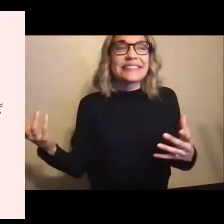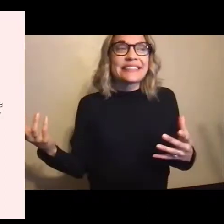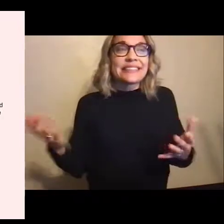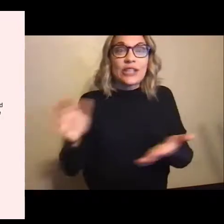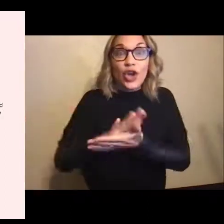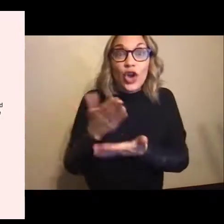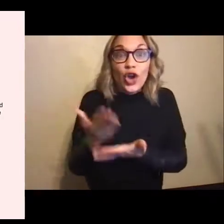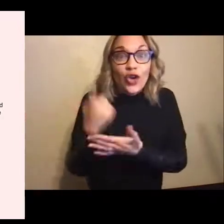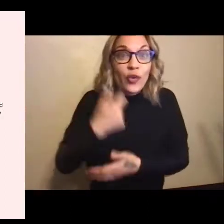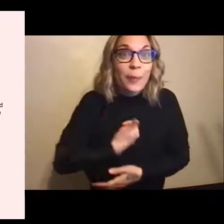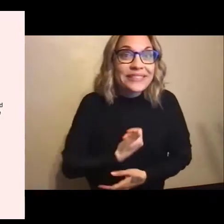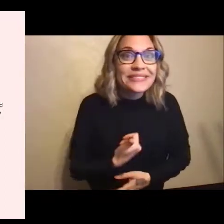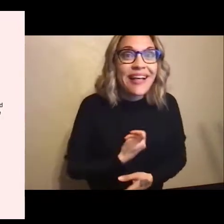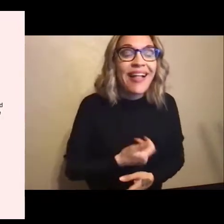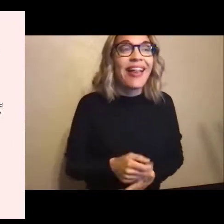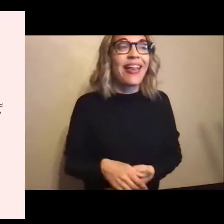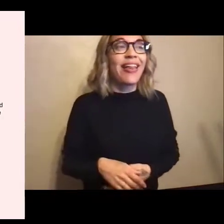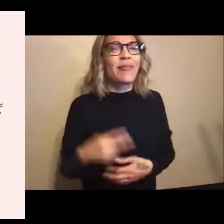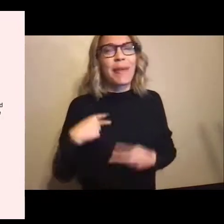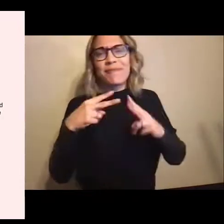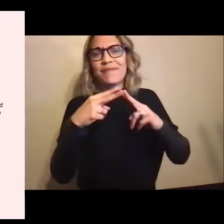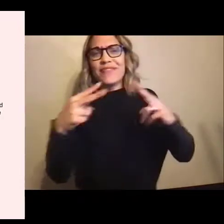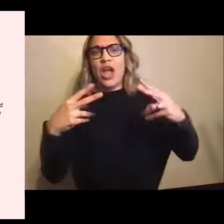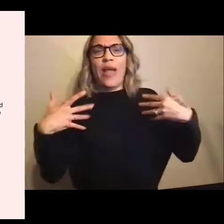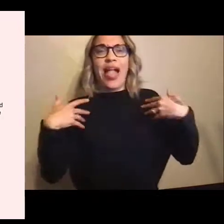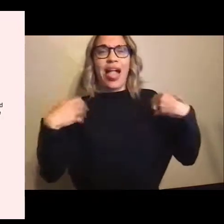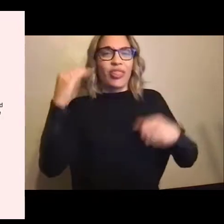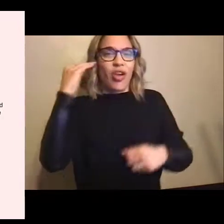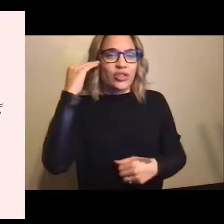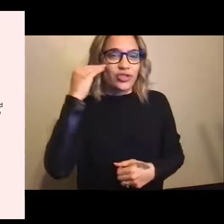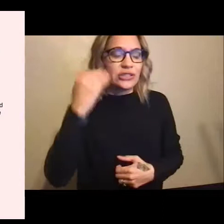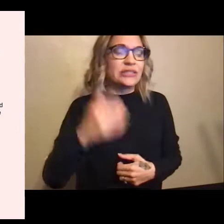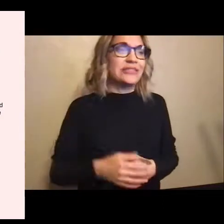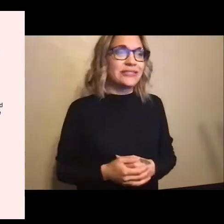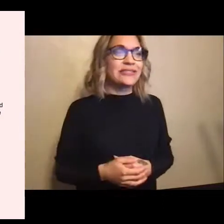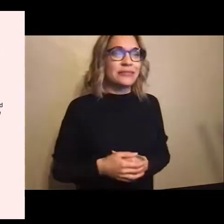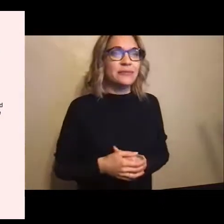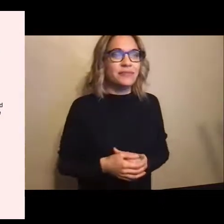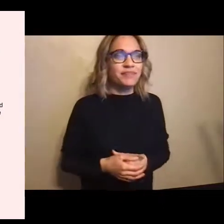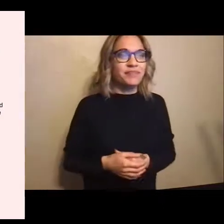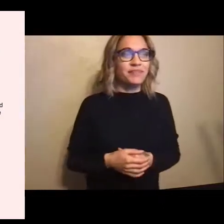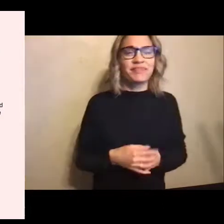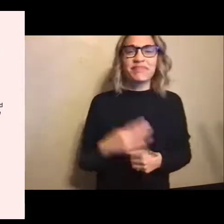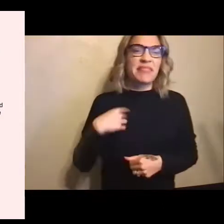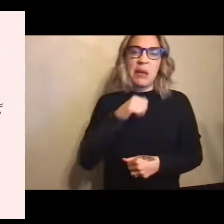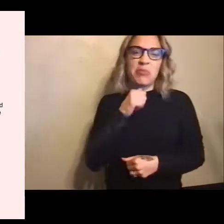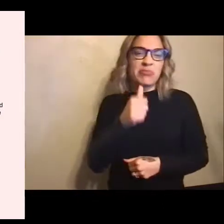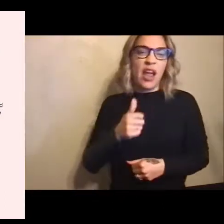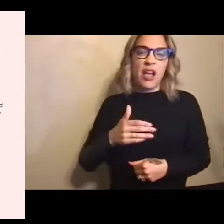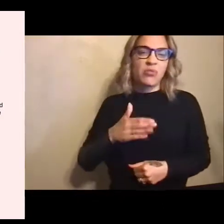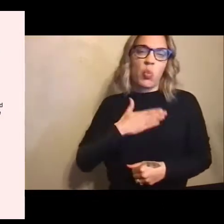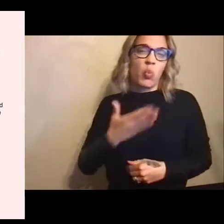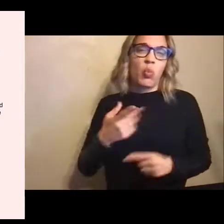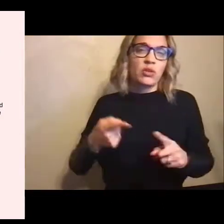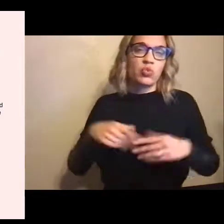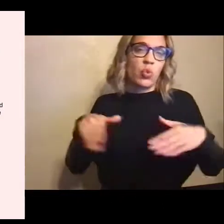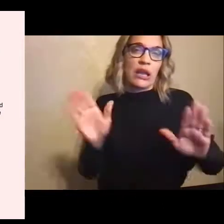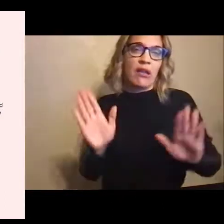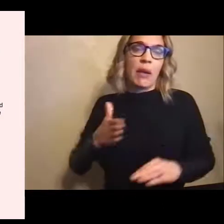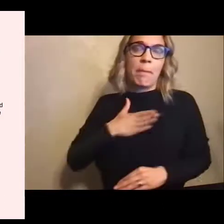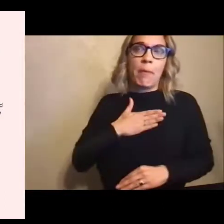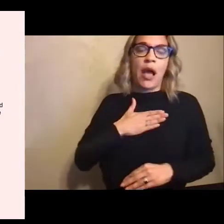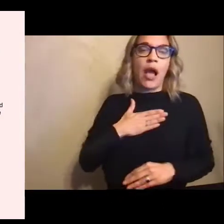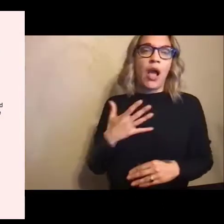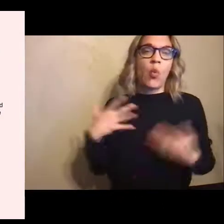dog out and play with my kids, cook for that myself or my family. I'm very health conscious as well. So a lot goes into meal